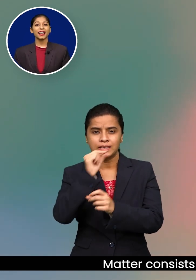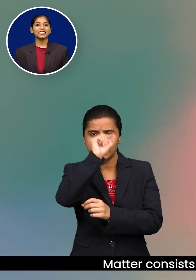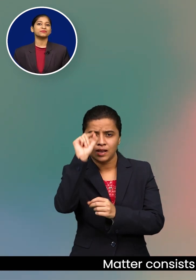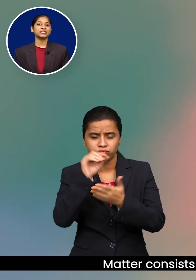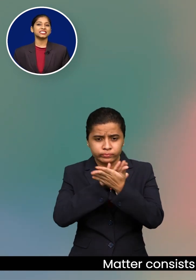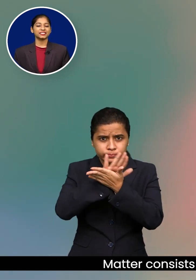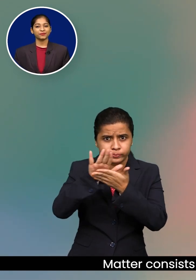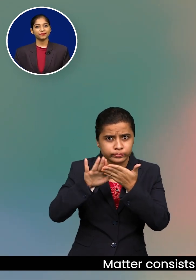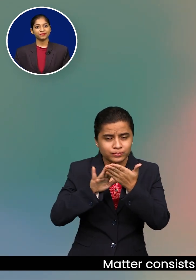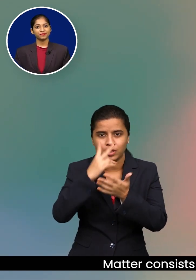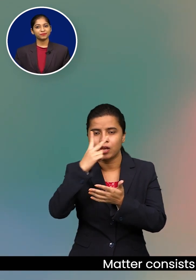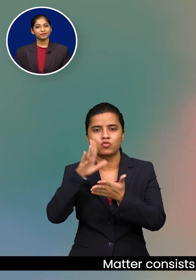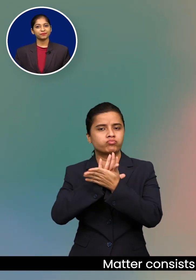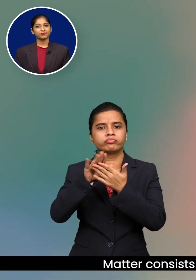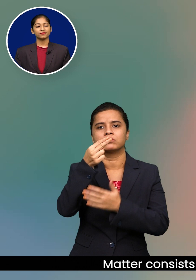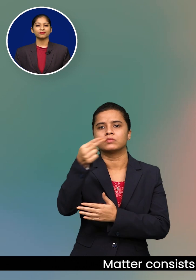called atoms.